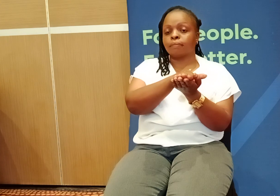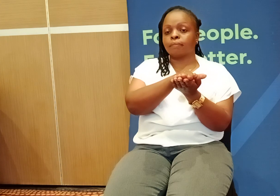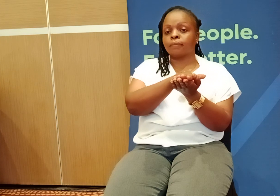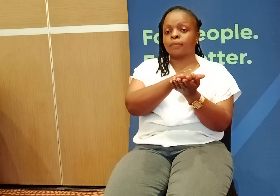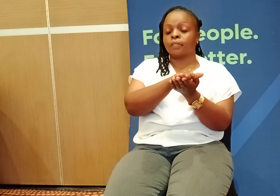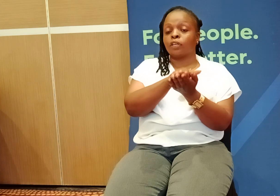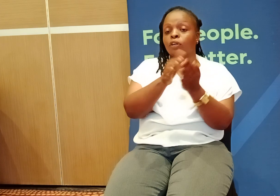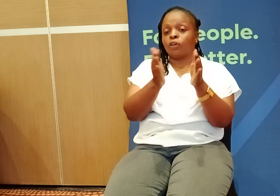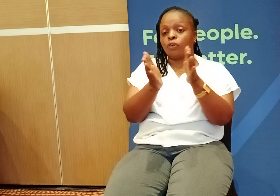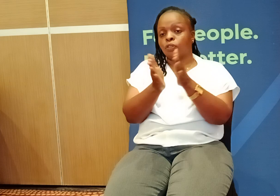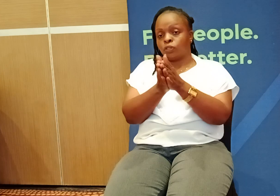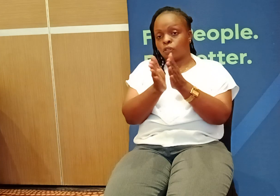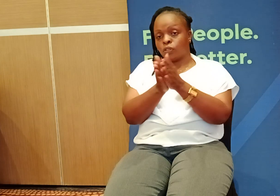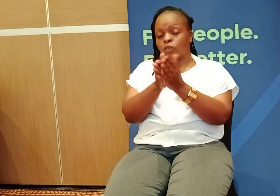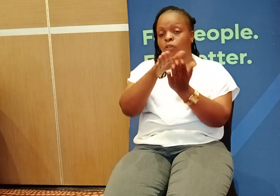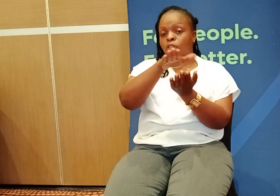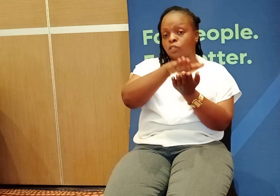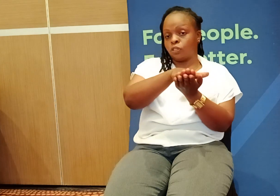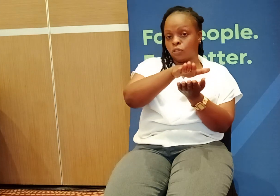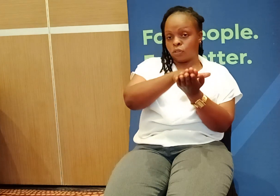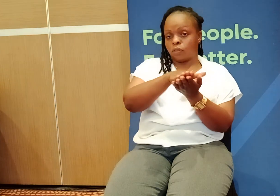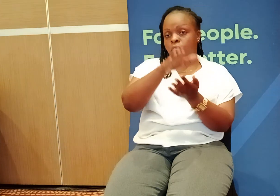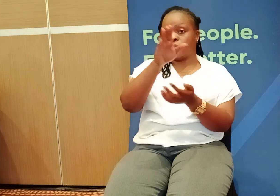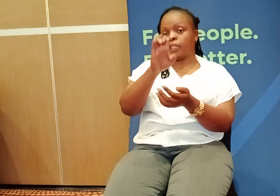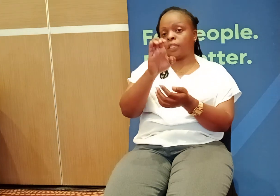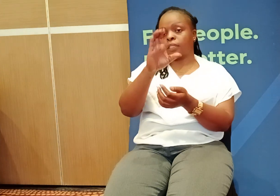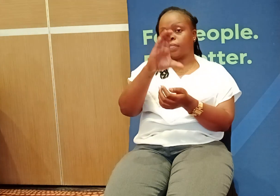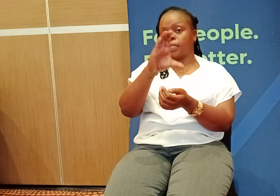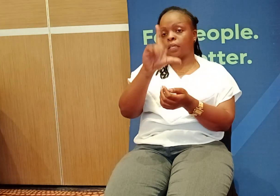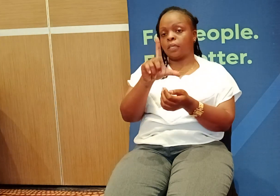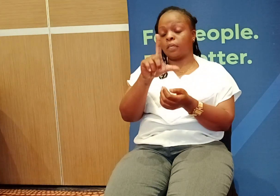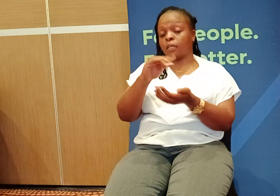ECL grew dramatically